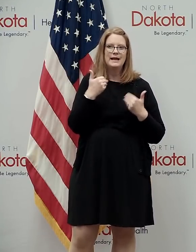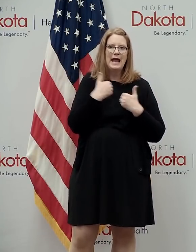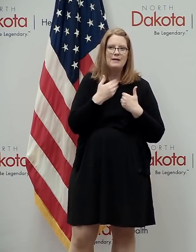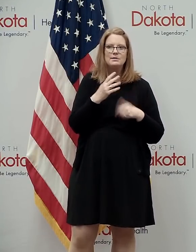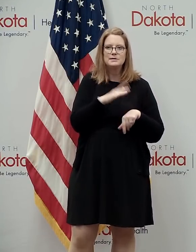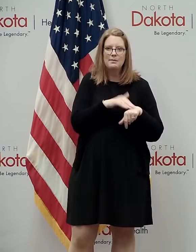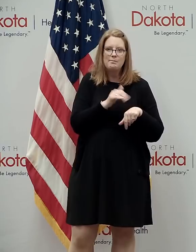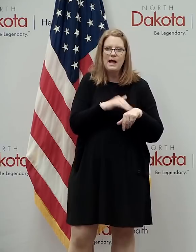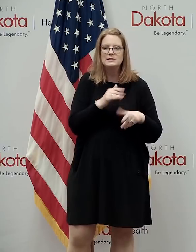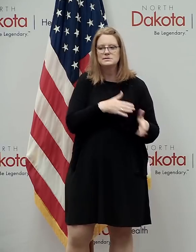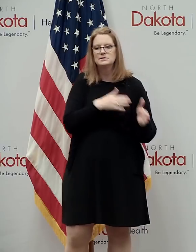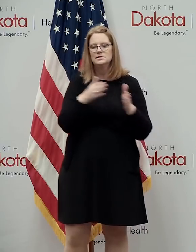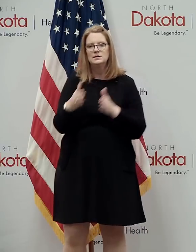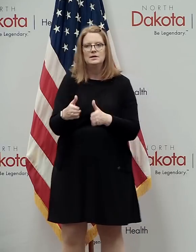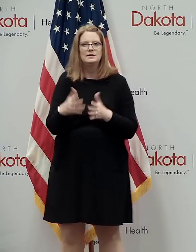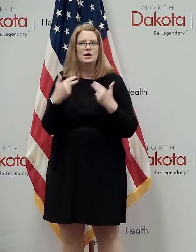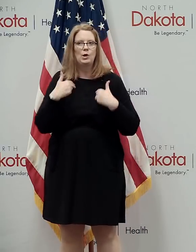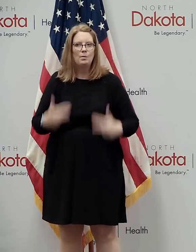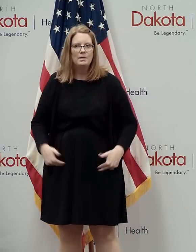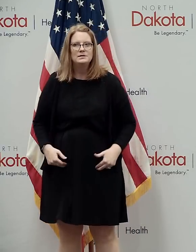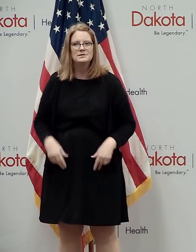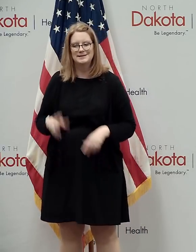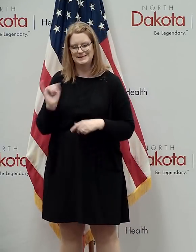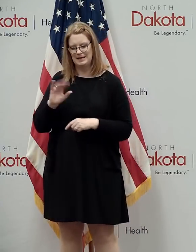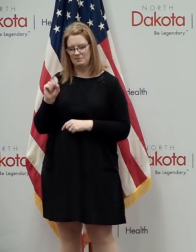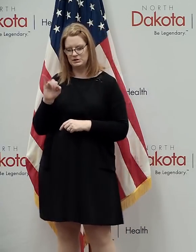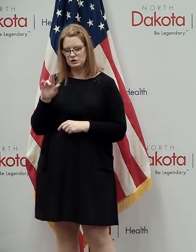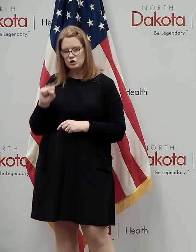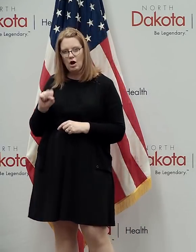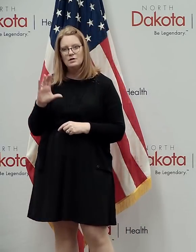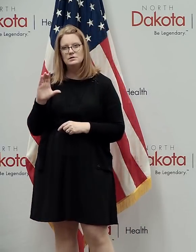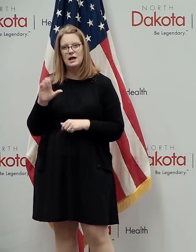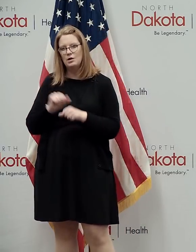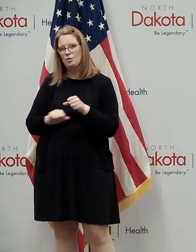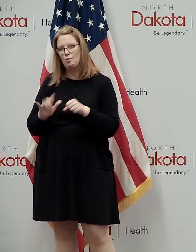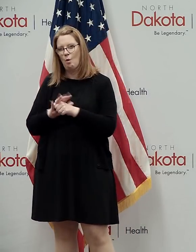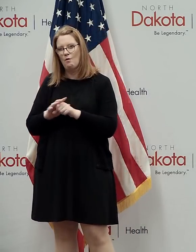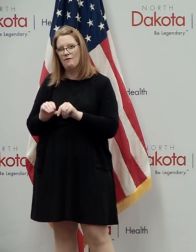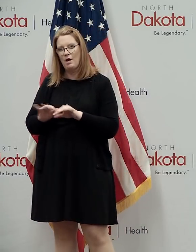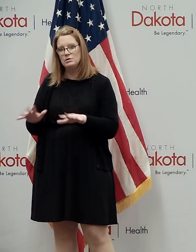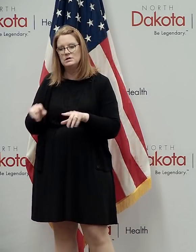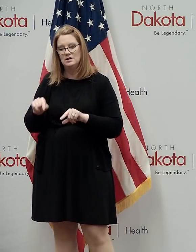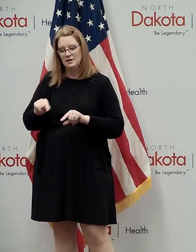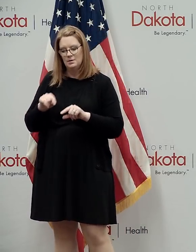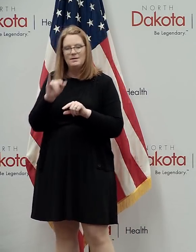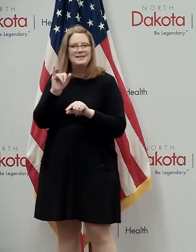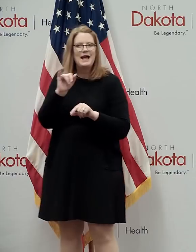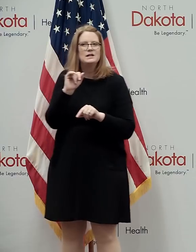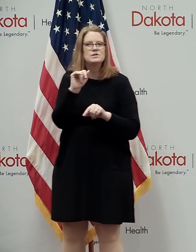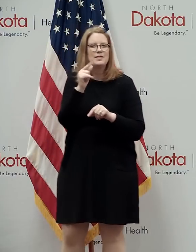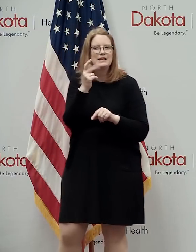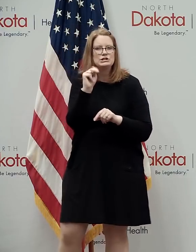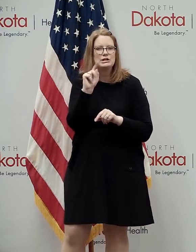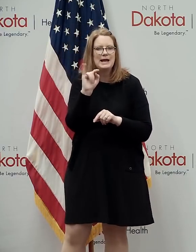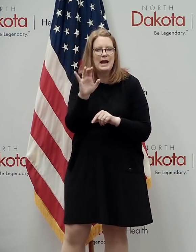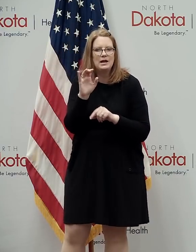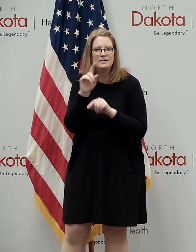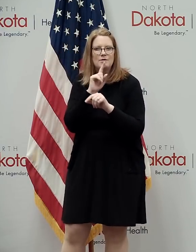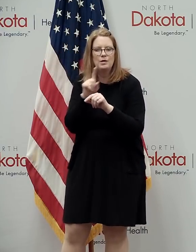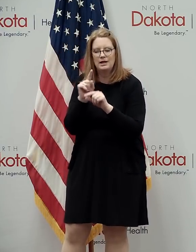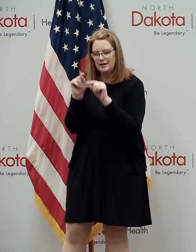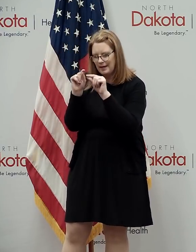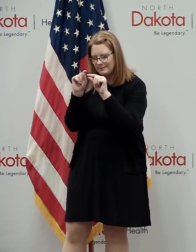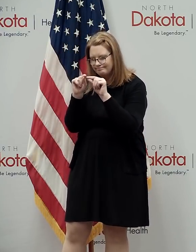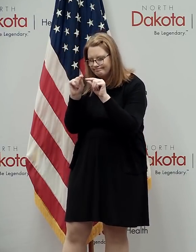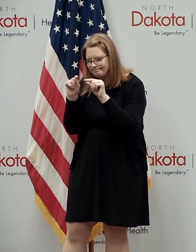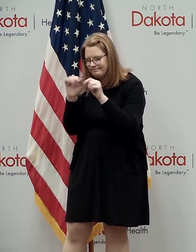SARS and MERS and with coronavirus. These viruses change, and this genetic sequencing is going to be super helpful. It'll help connect